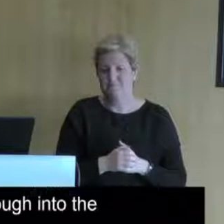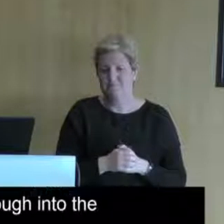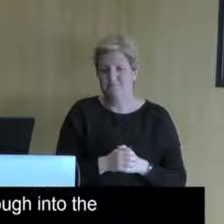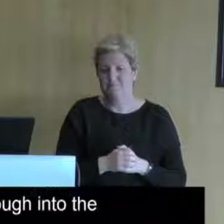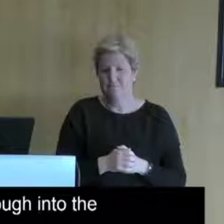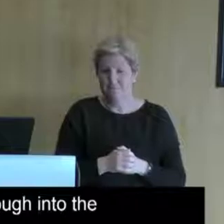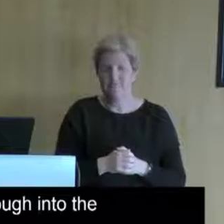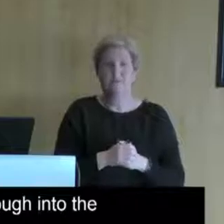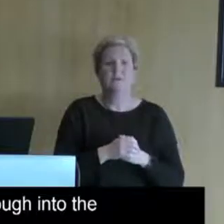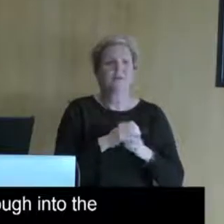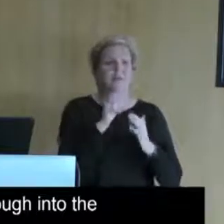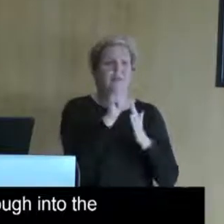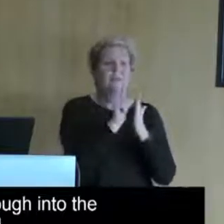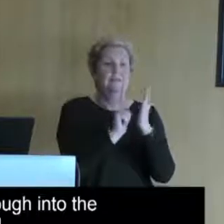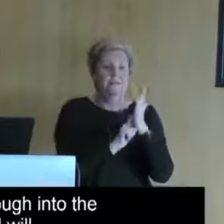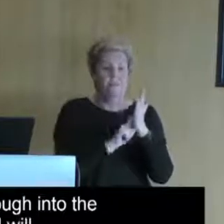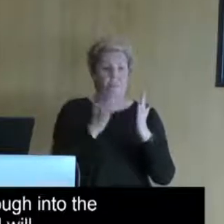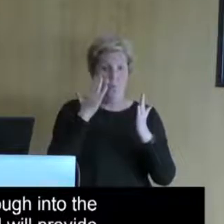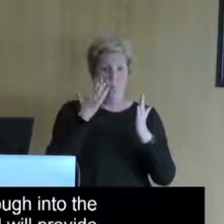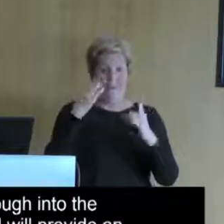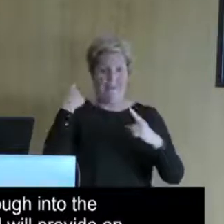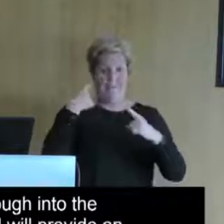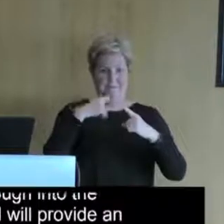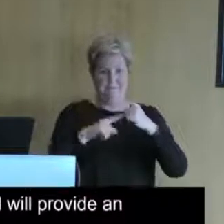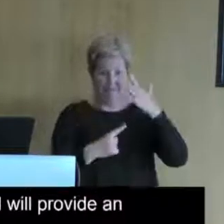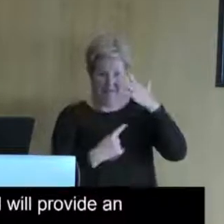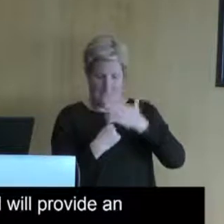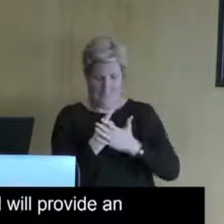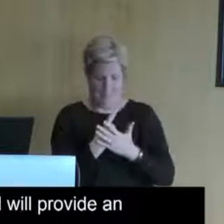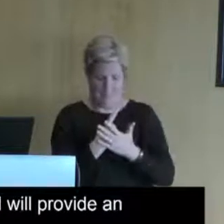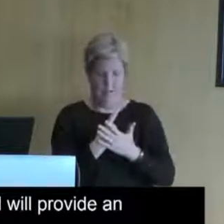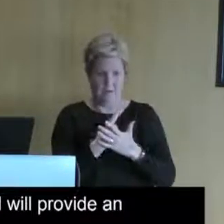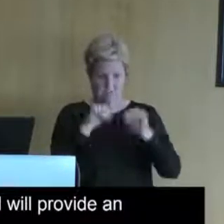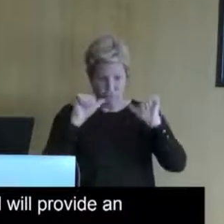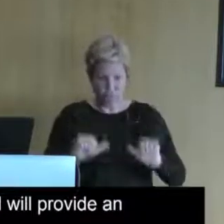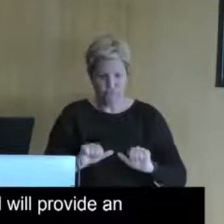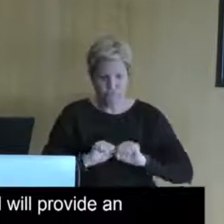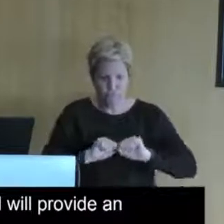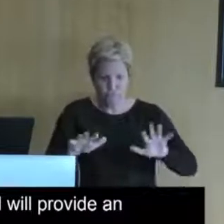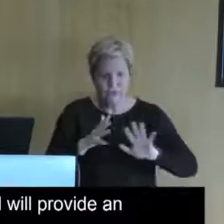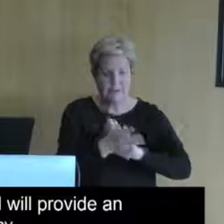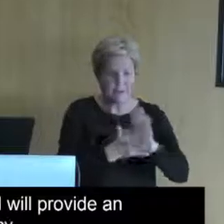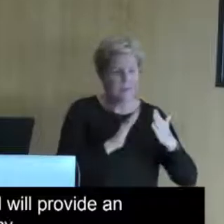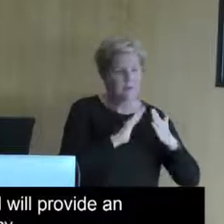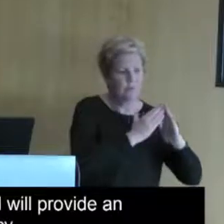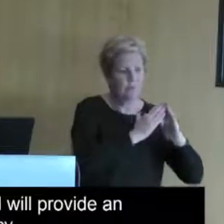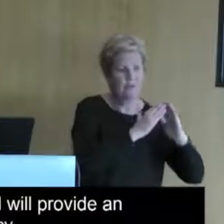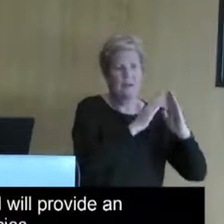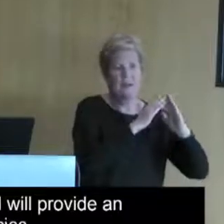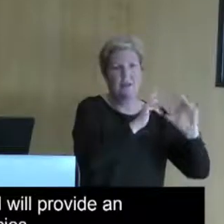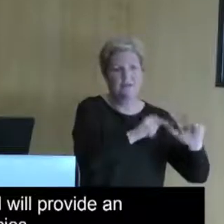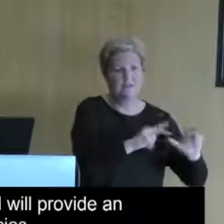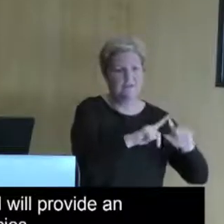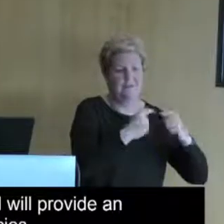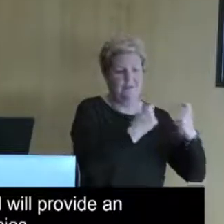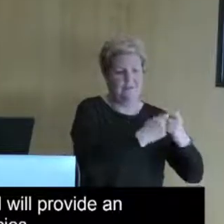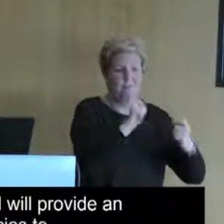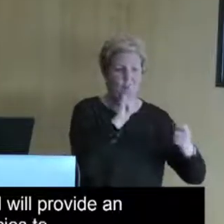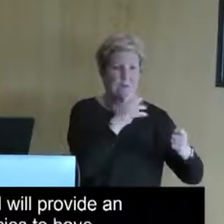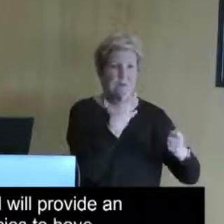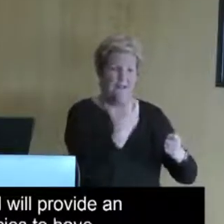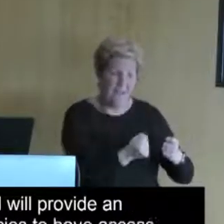properties to make sure that we continue to have those pathways through into the system. The